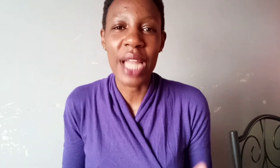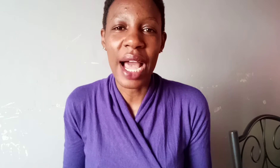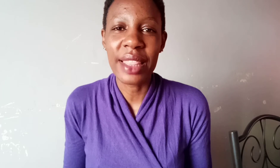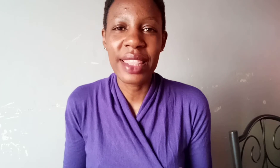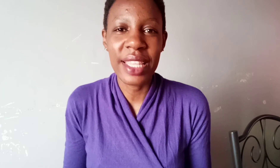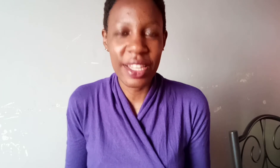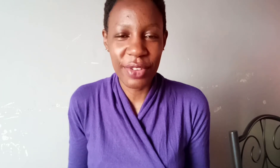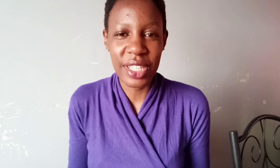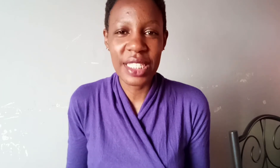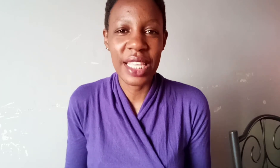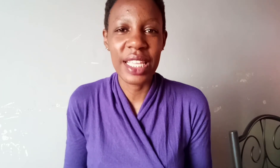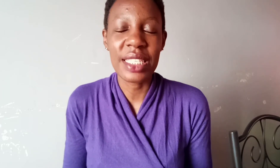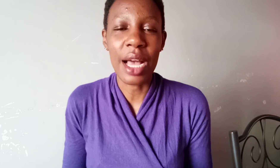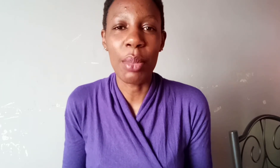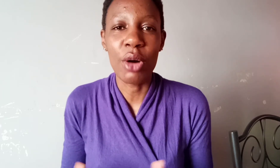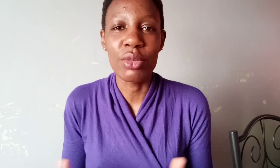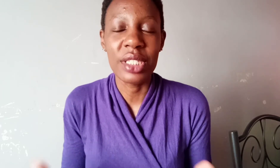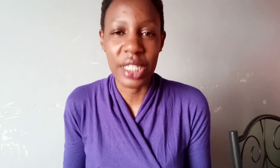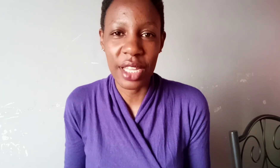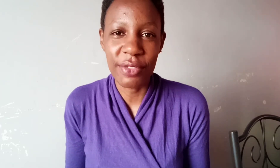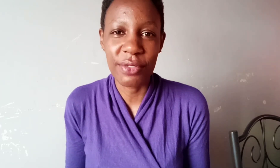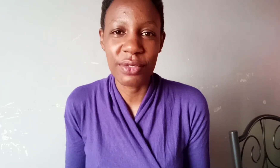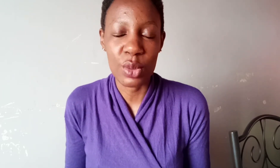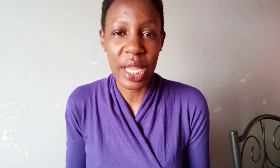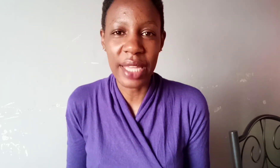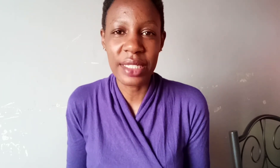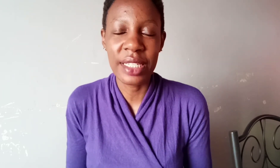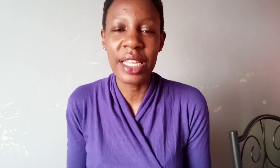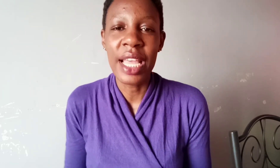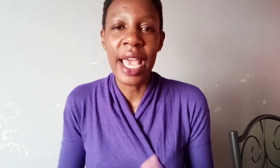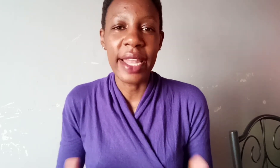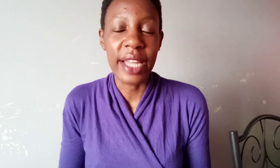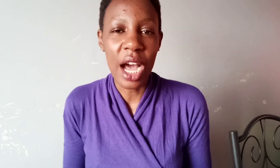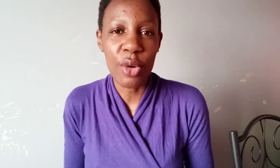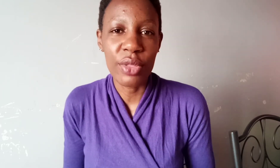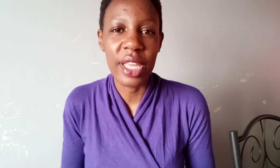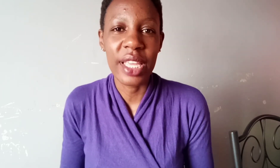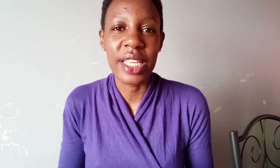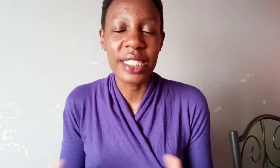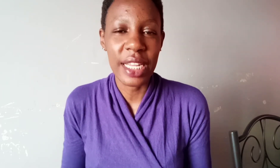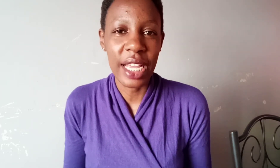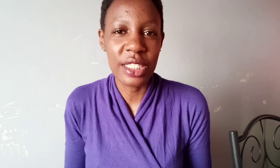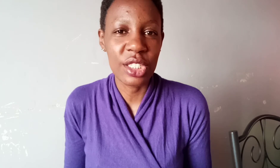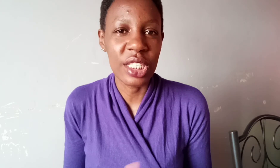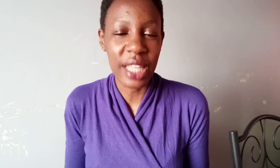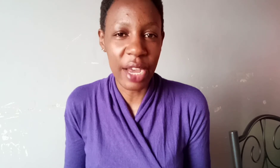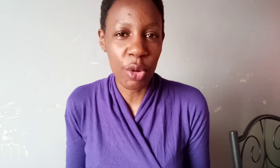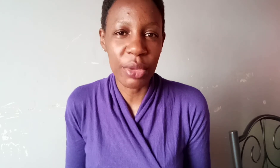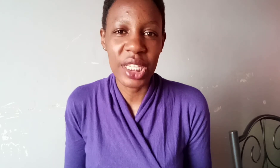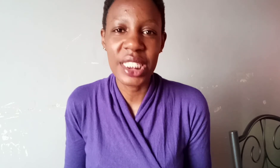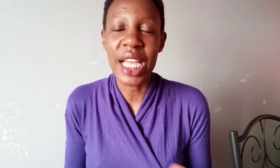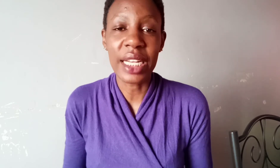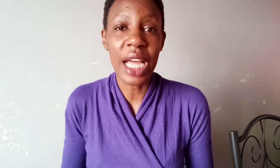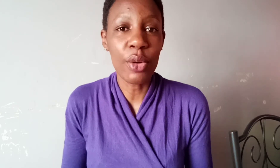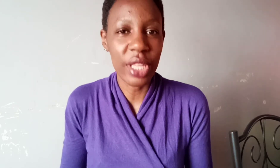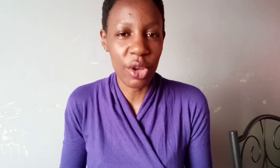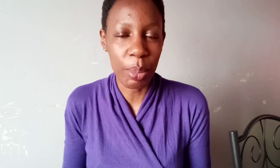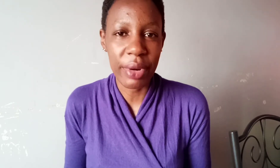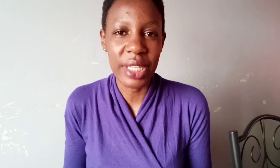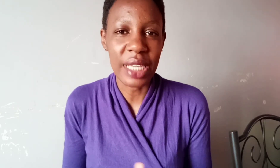learn different things about deaf society and how they interact in their community and how they operate